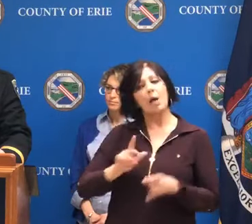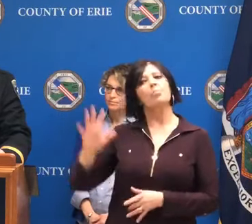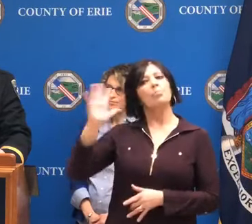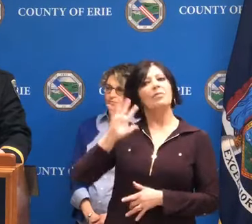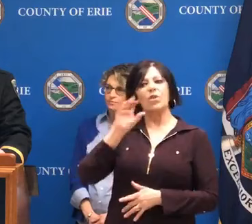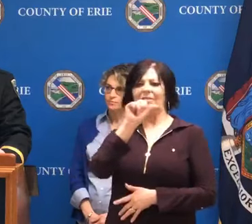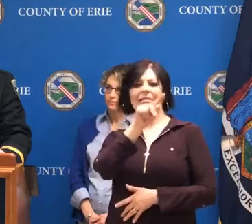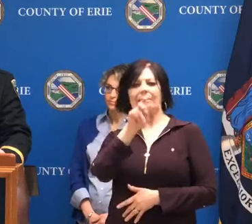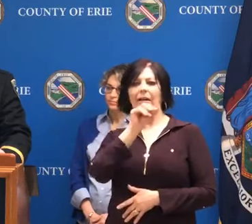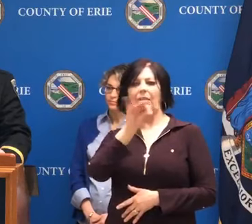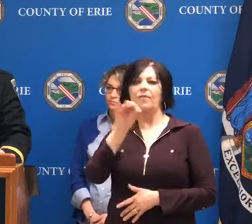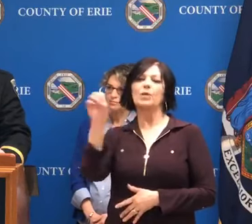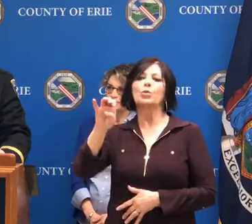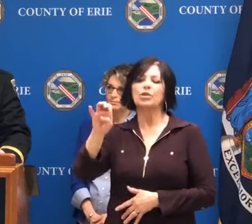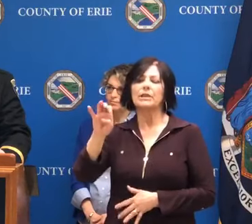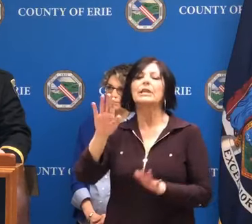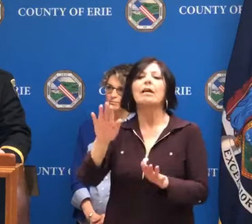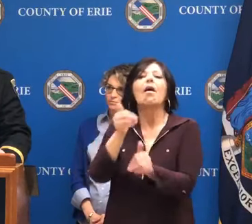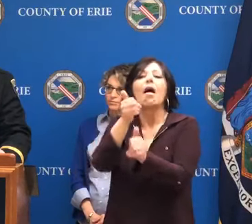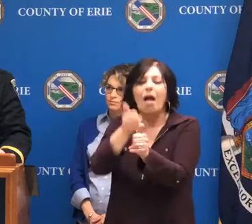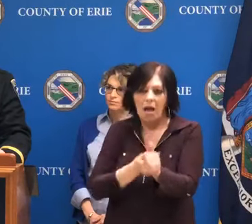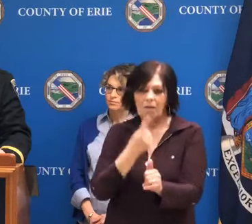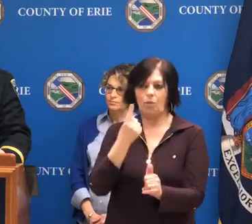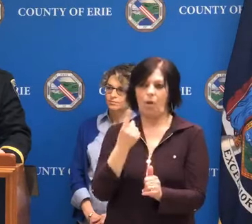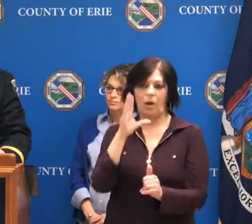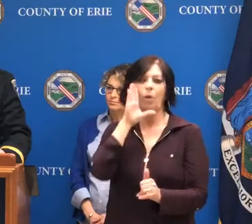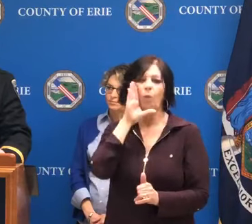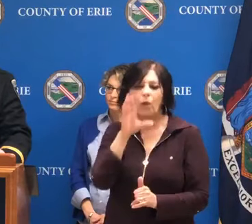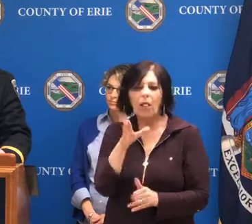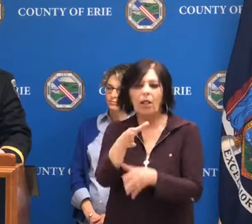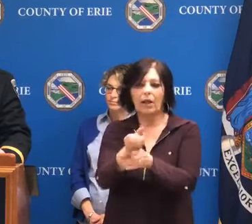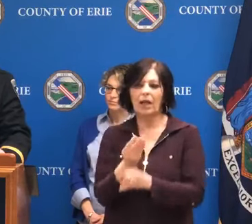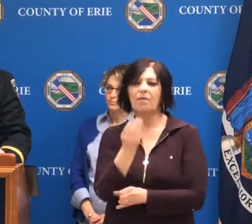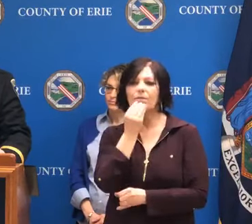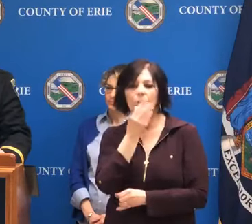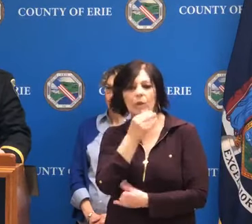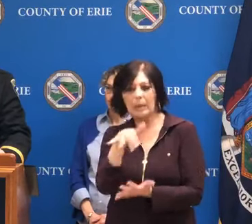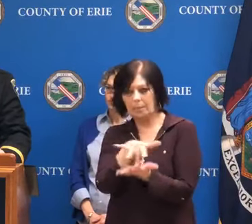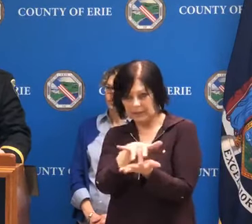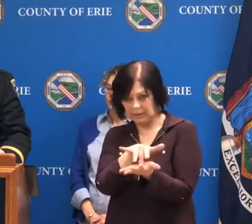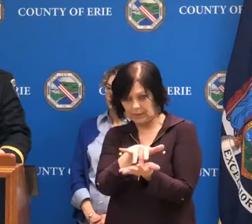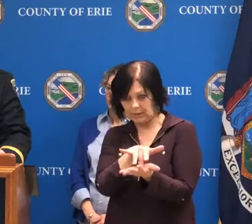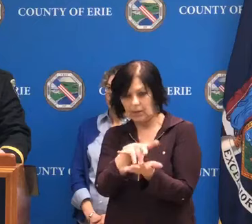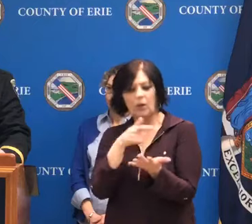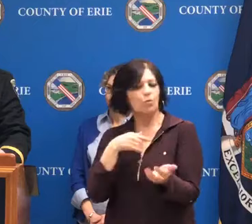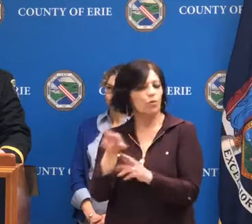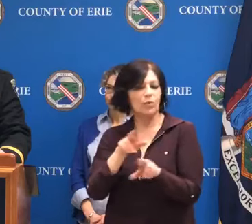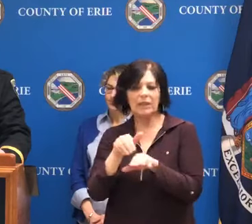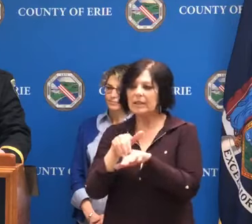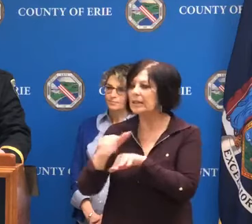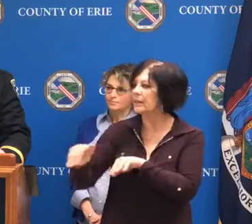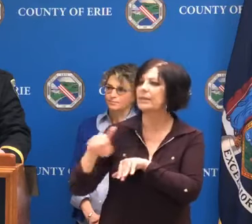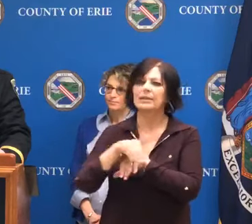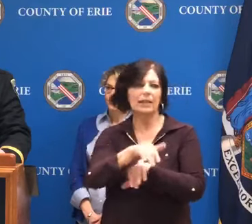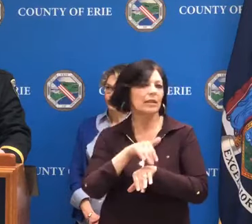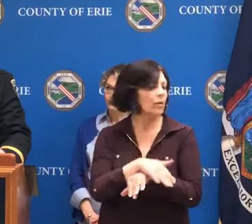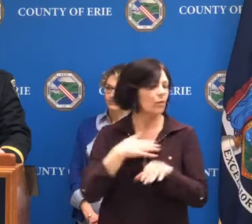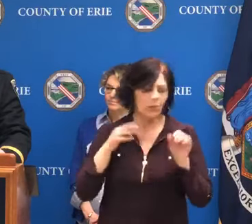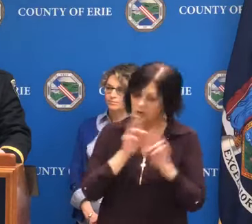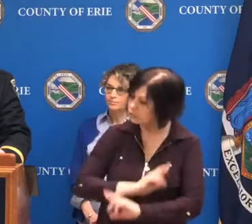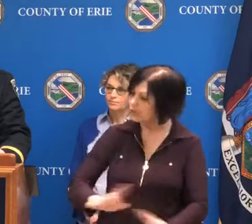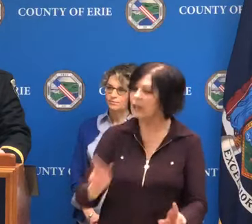emergencies. Everybody will get food and medicine. We're ready to redeploy and shuffle the deck.